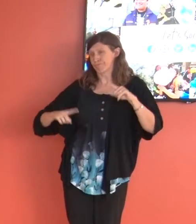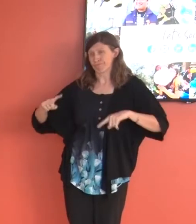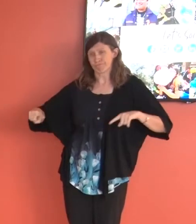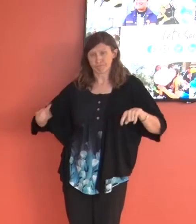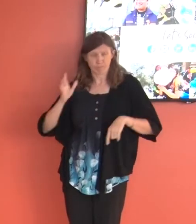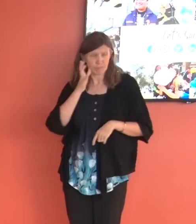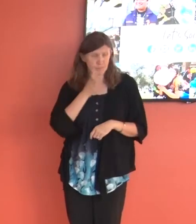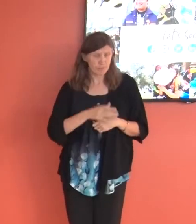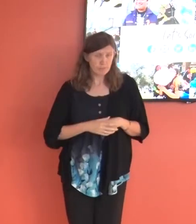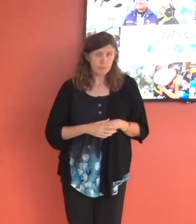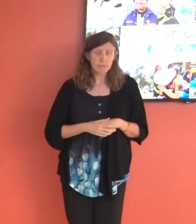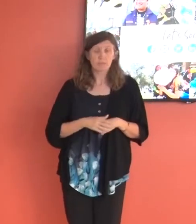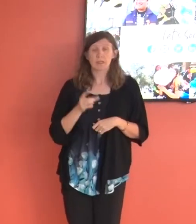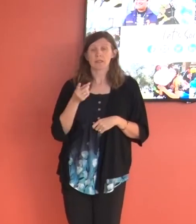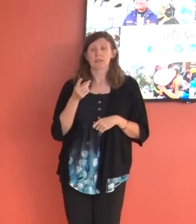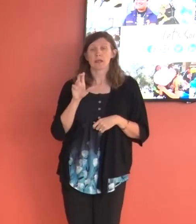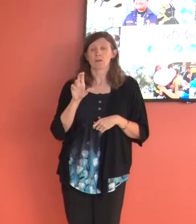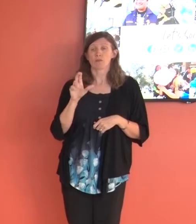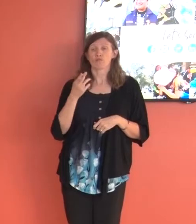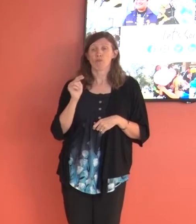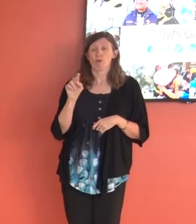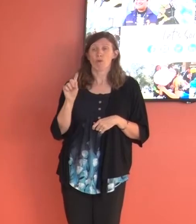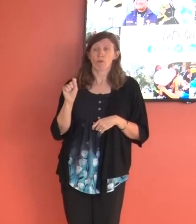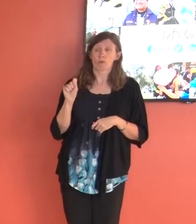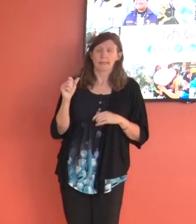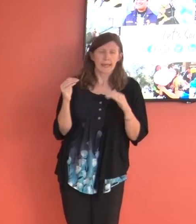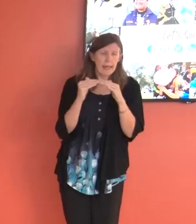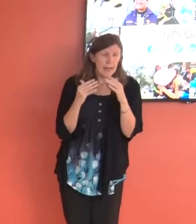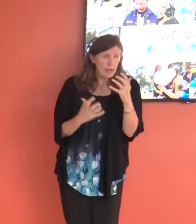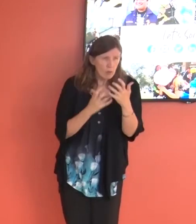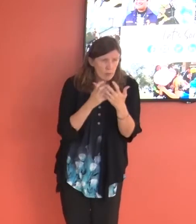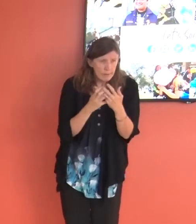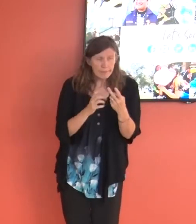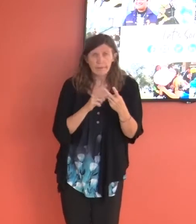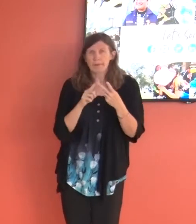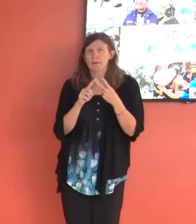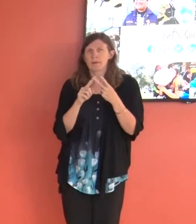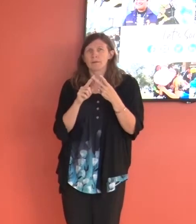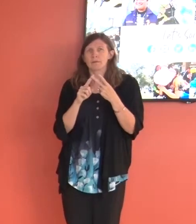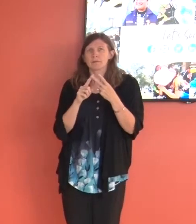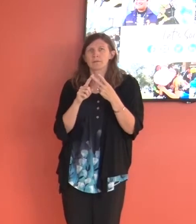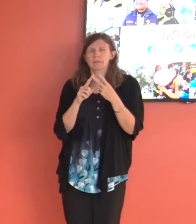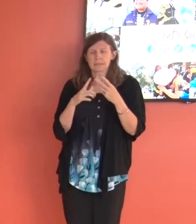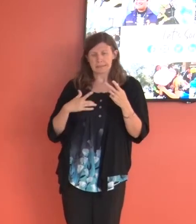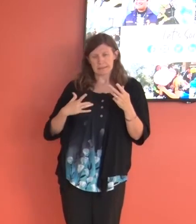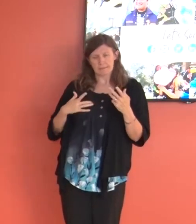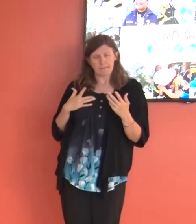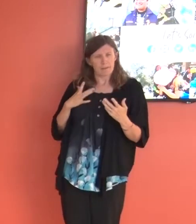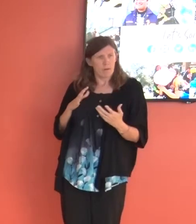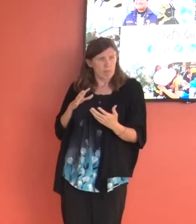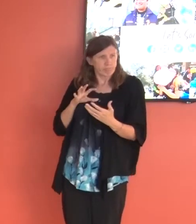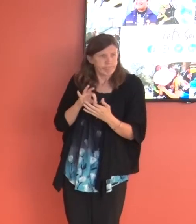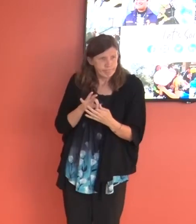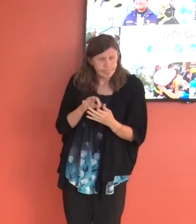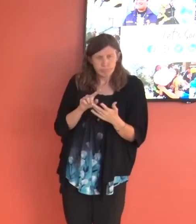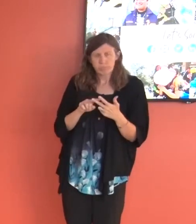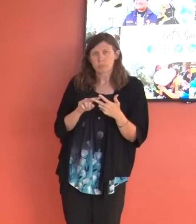Dr. Rhodes mentioned equity, a sense of belonging, social justice. When we think about personalized learning,